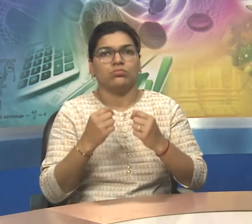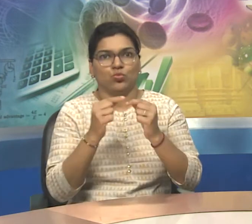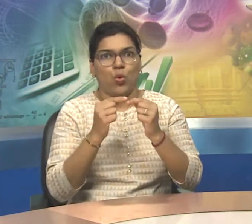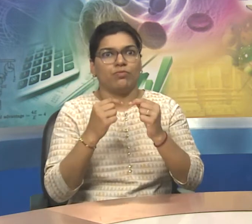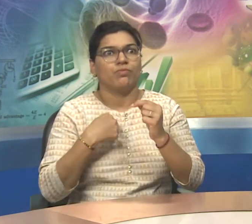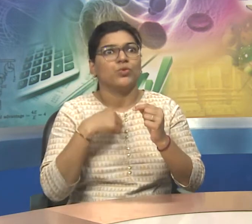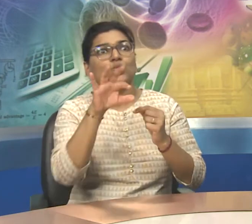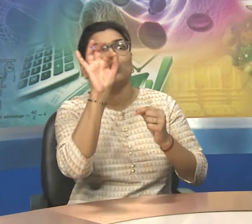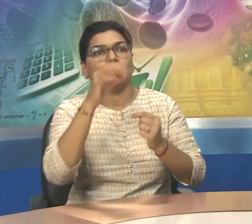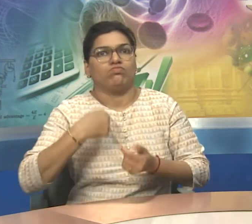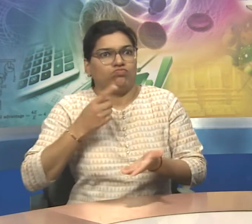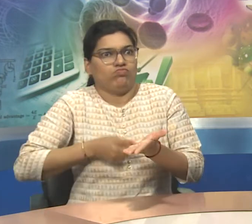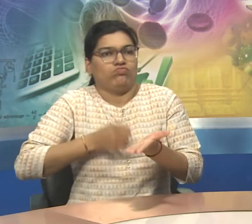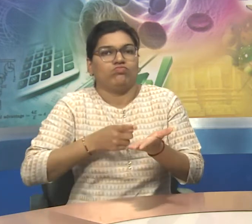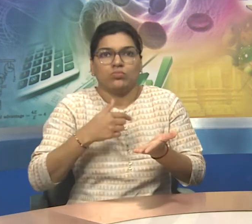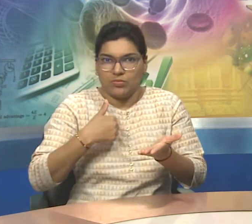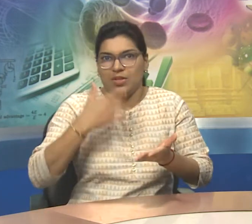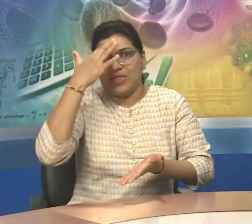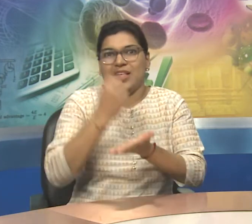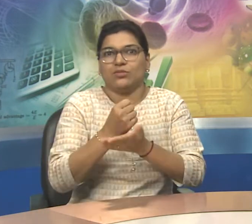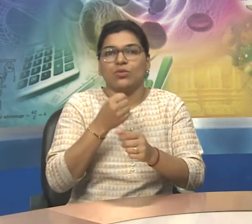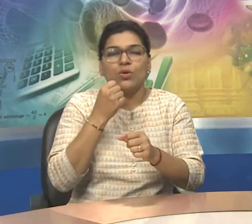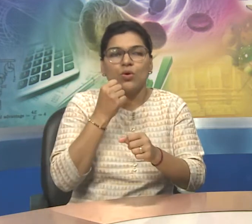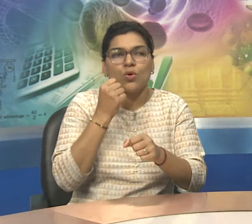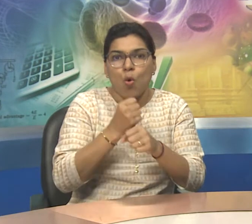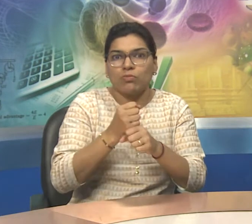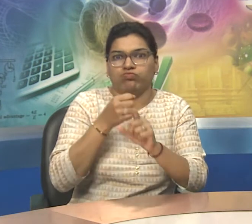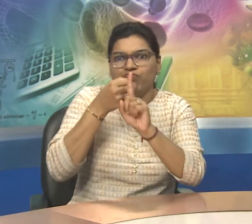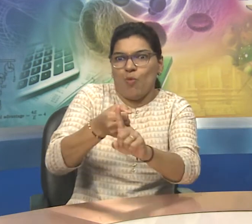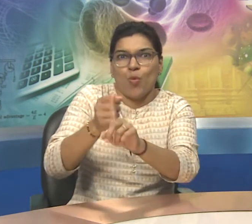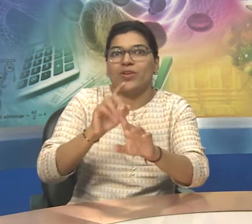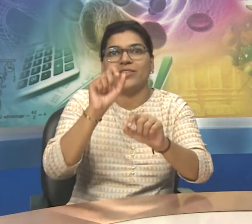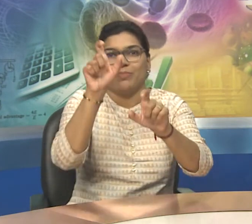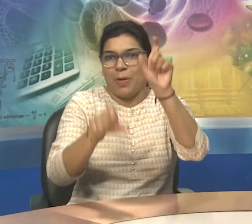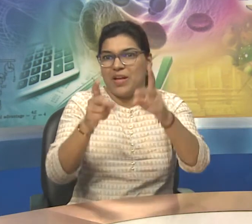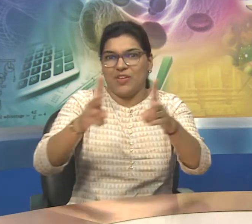such as right to speak and speech,